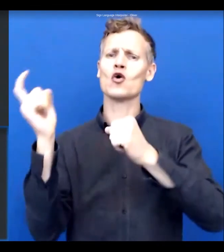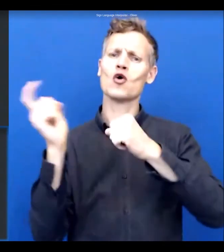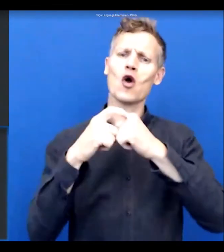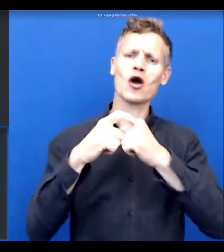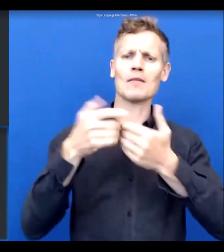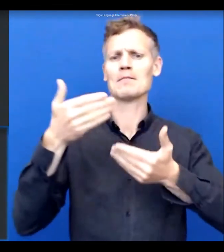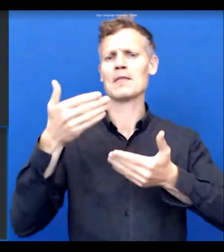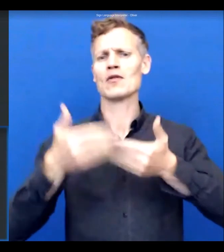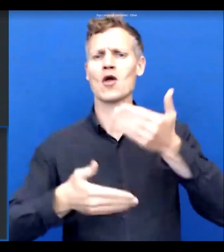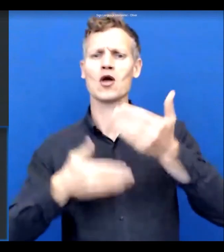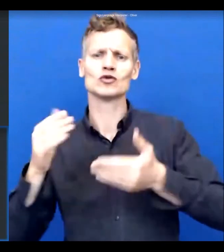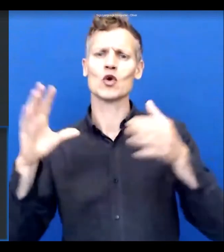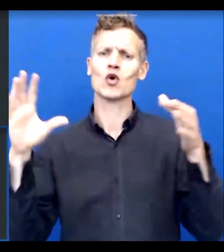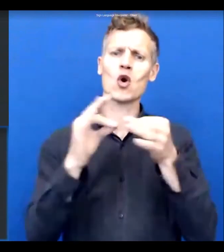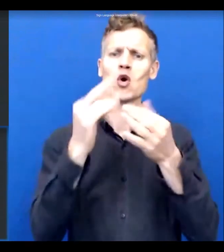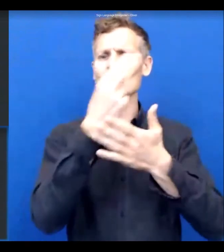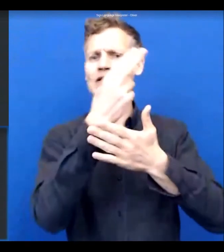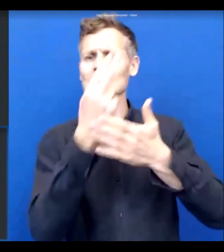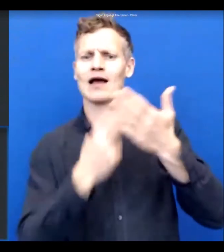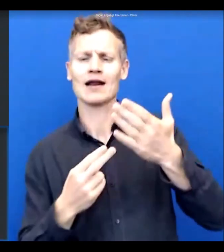and sustainable neighborhoods.